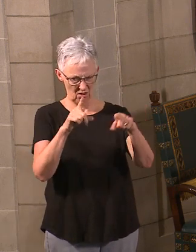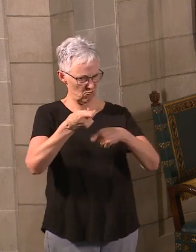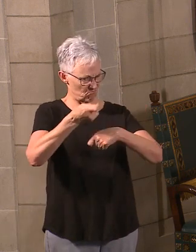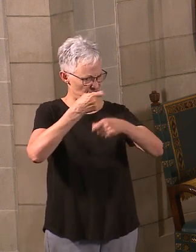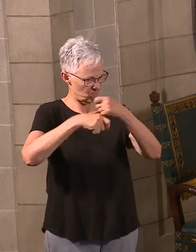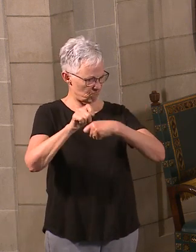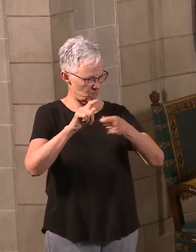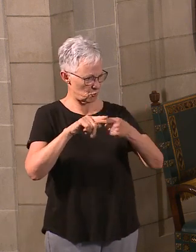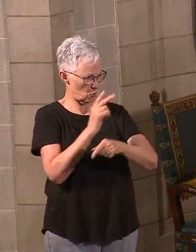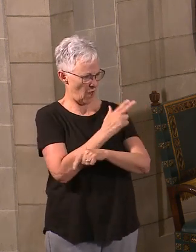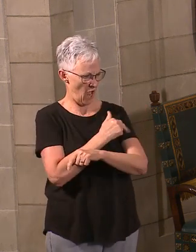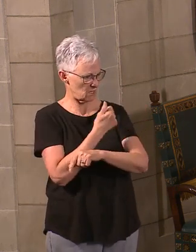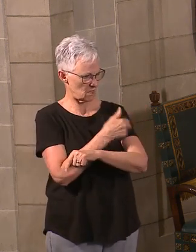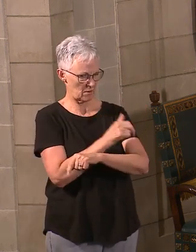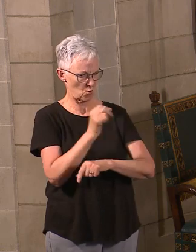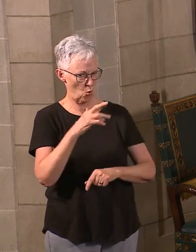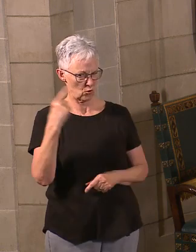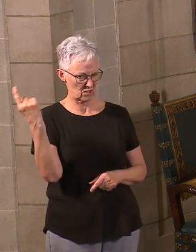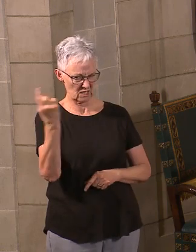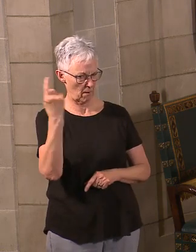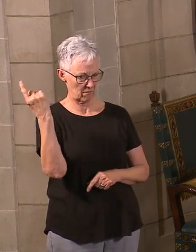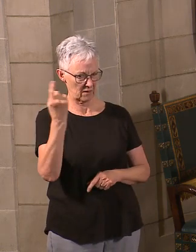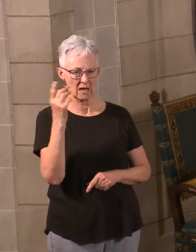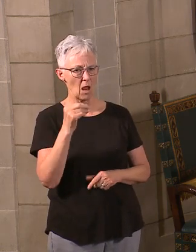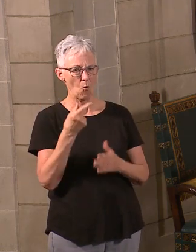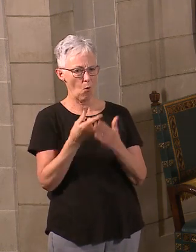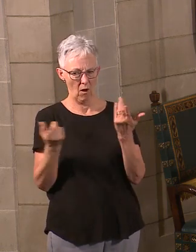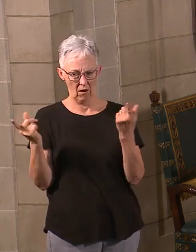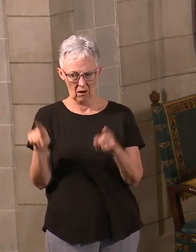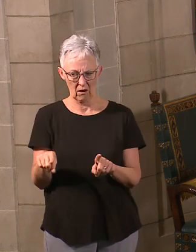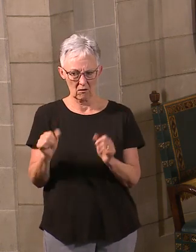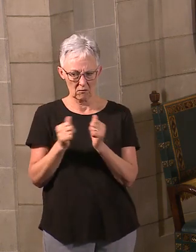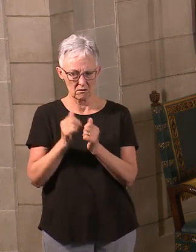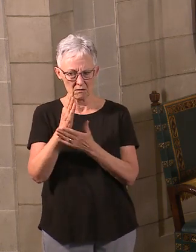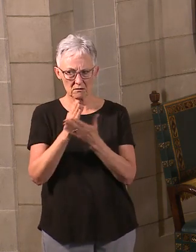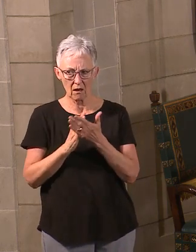Can you fill me on the housing quarantine measures with college campuses and hotels?